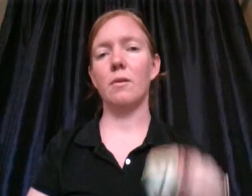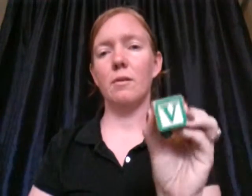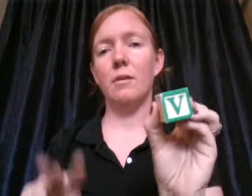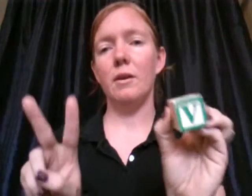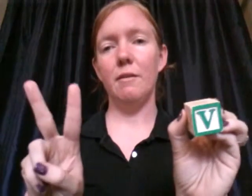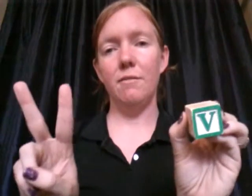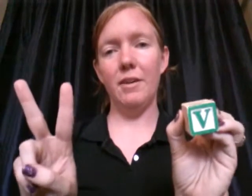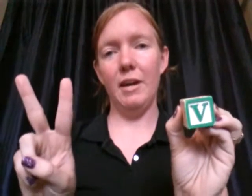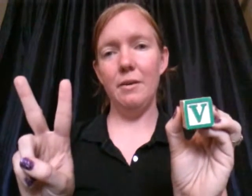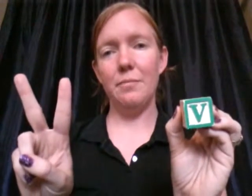V